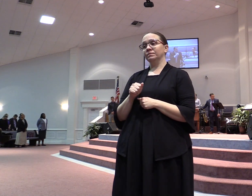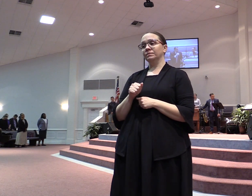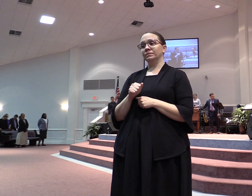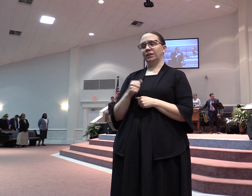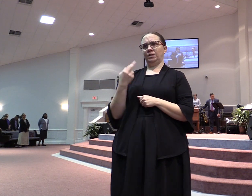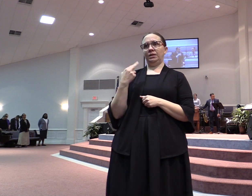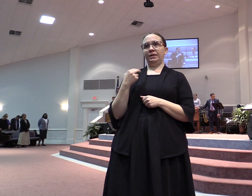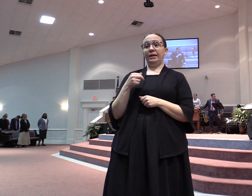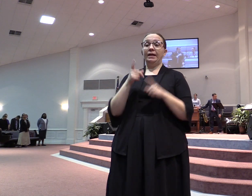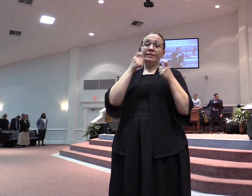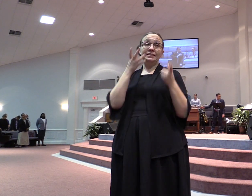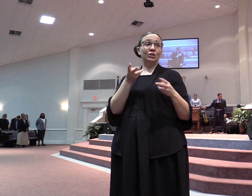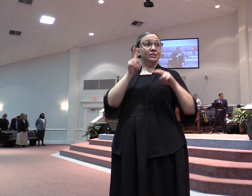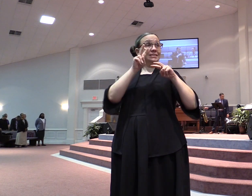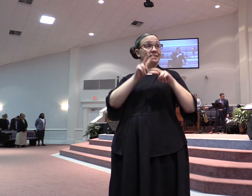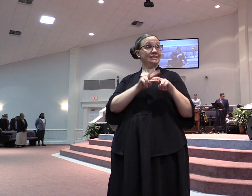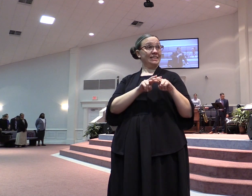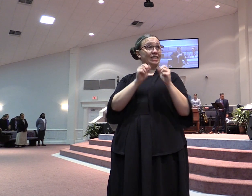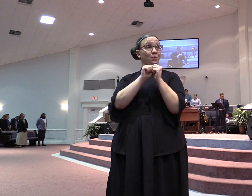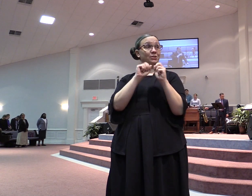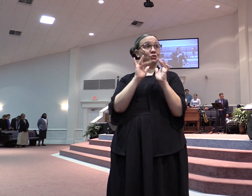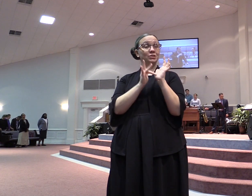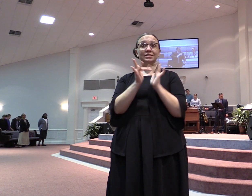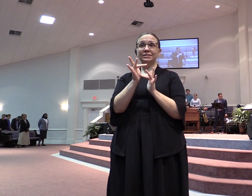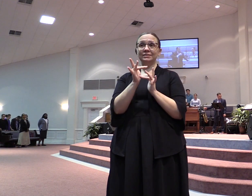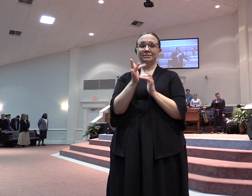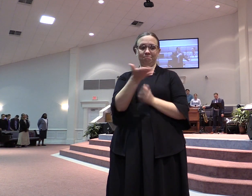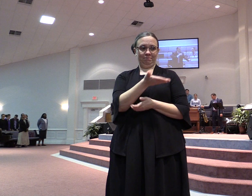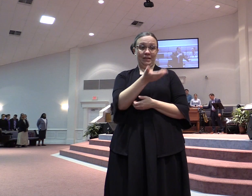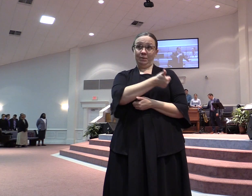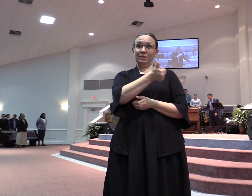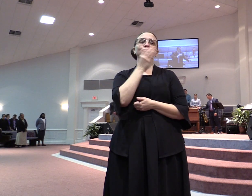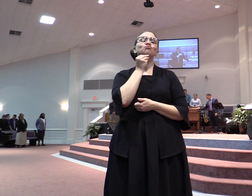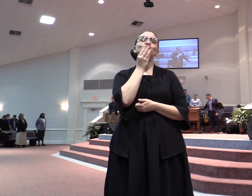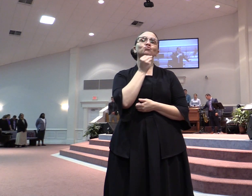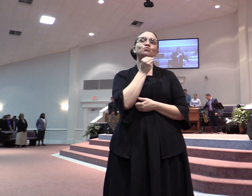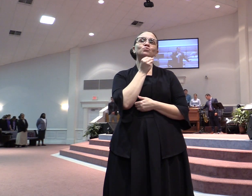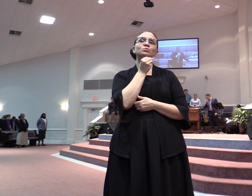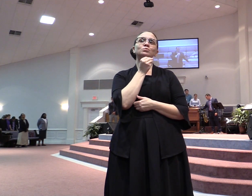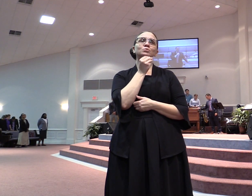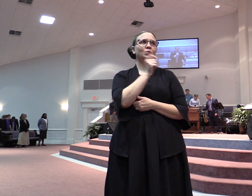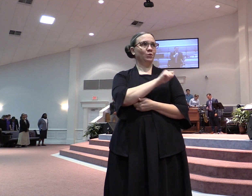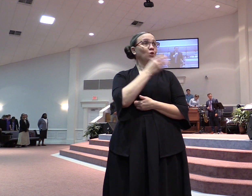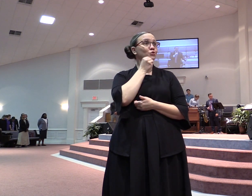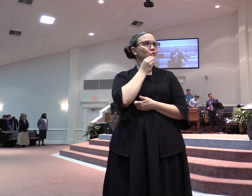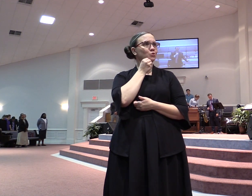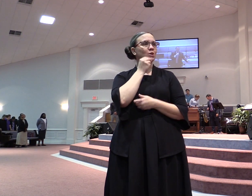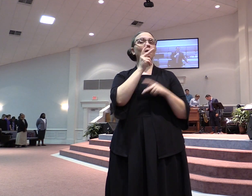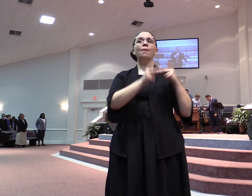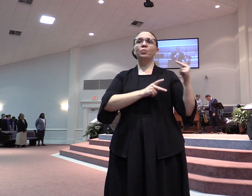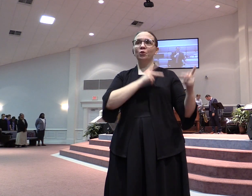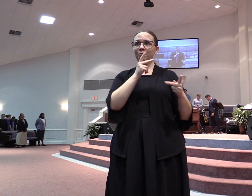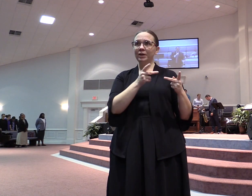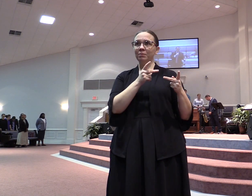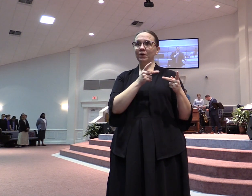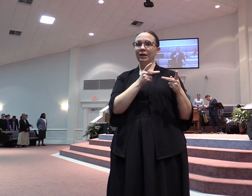publicans and the sinners that came and sat down there with Jesus, those were all Jews. They're all Jews. Those were all people that